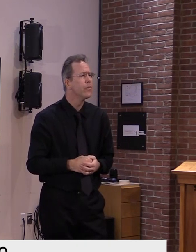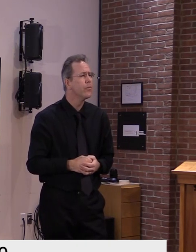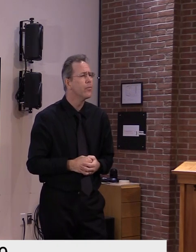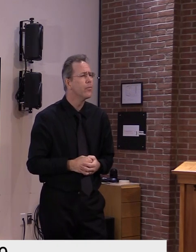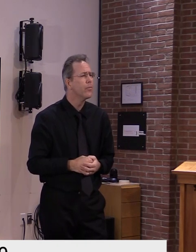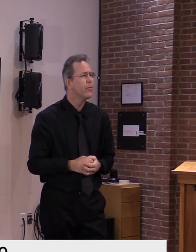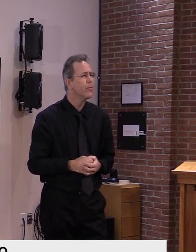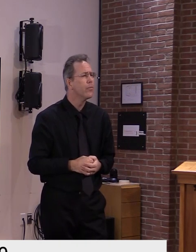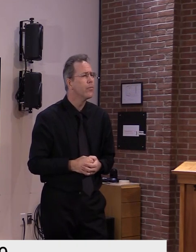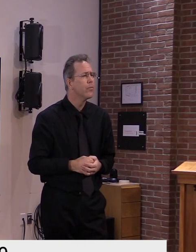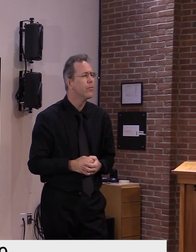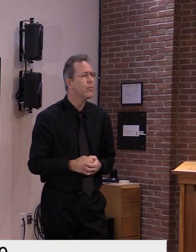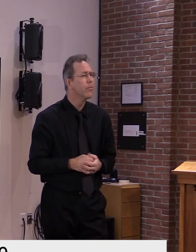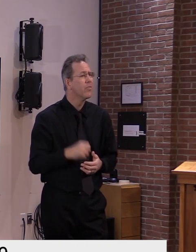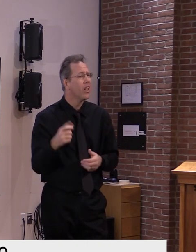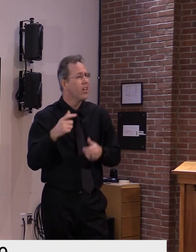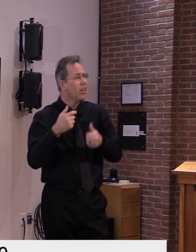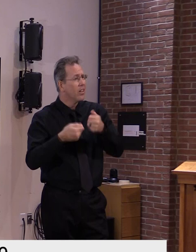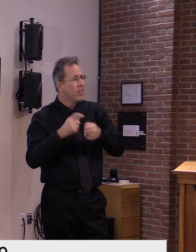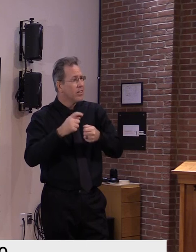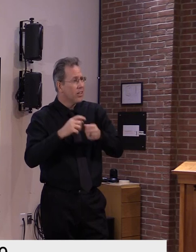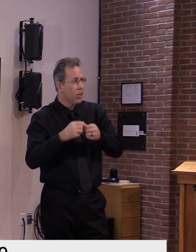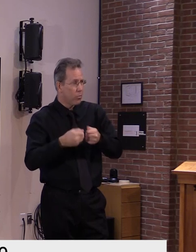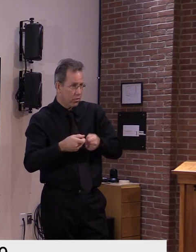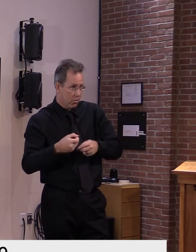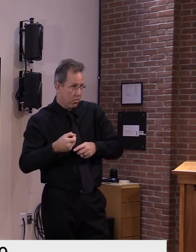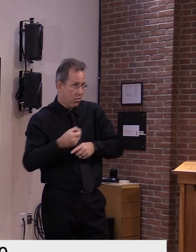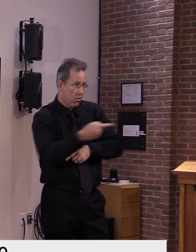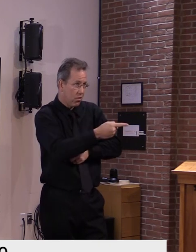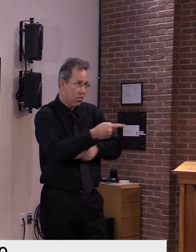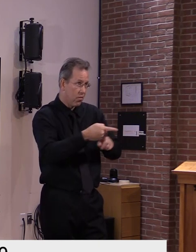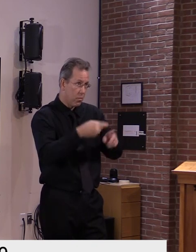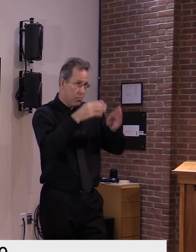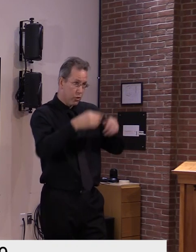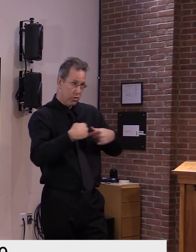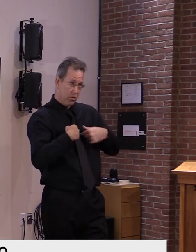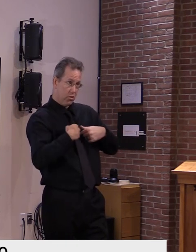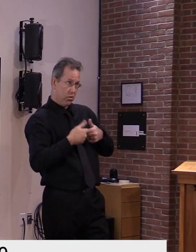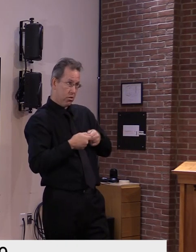mean, if they're submitting the phone numbers for the contact tracing.